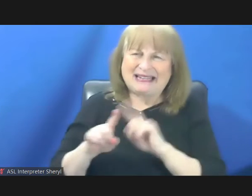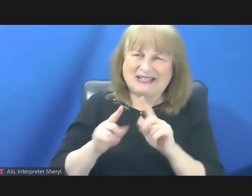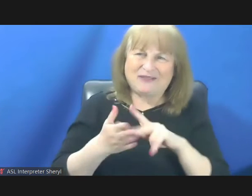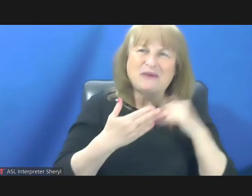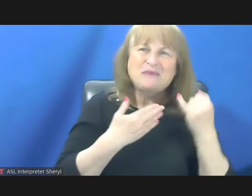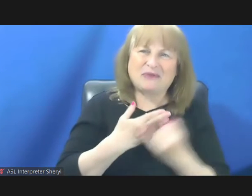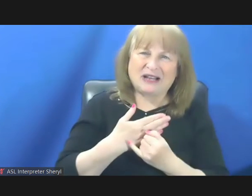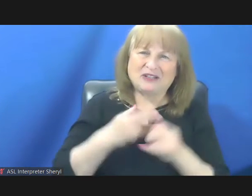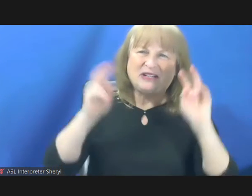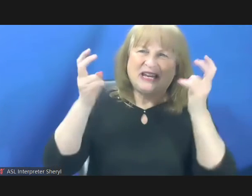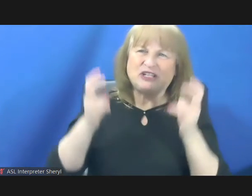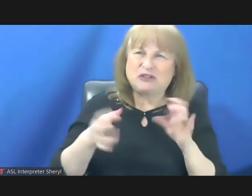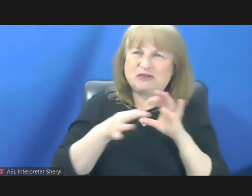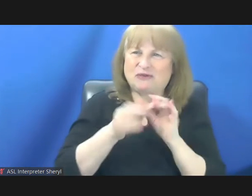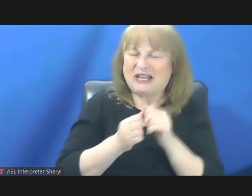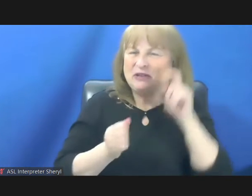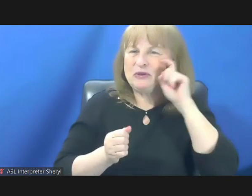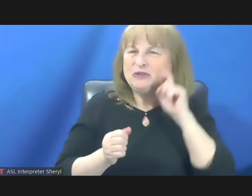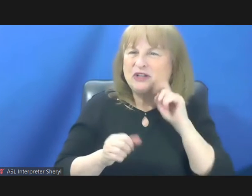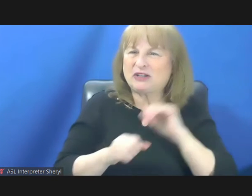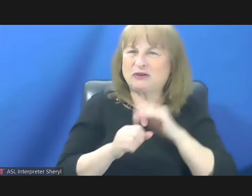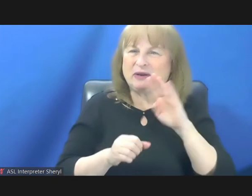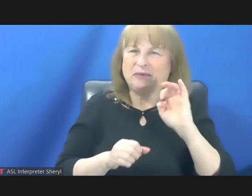on issues of gender in Bengal